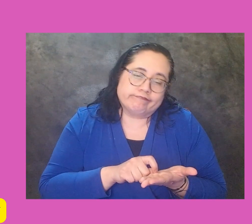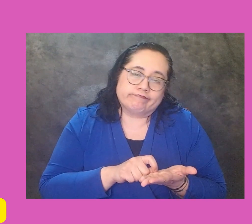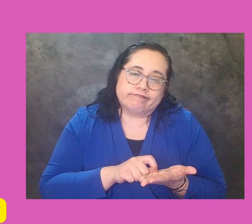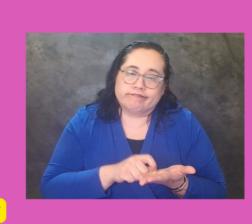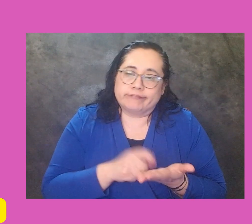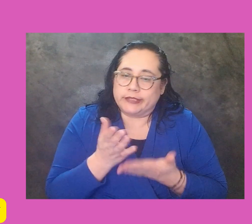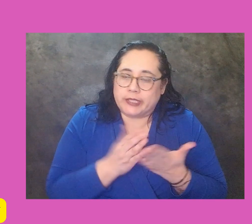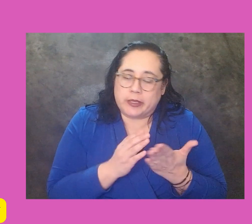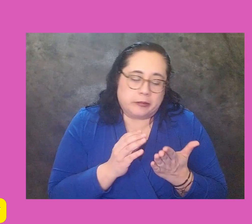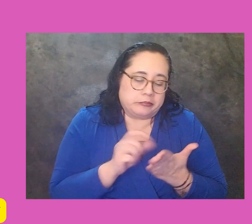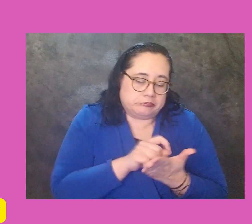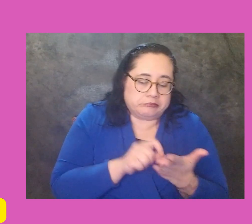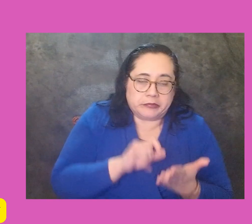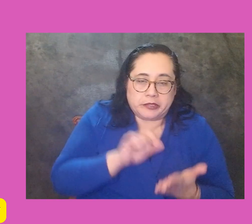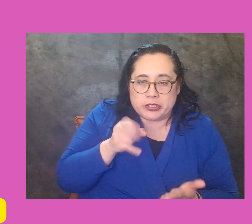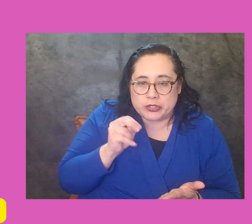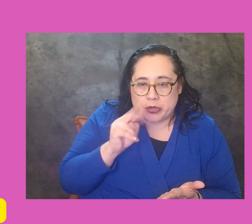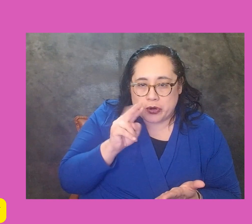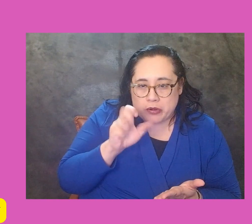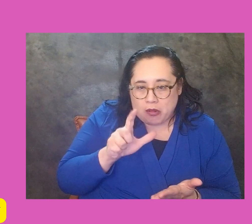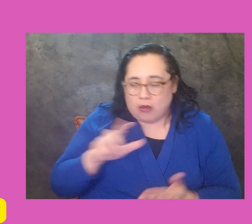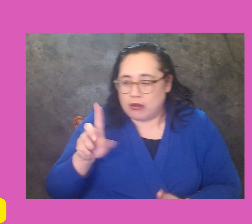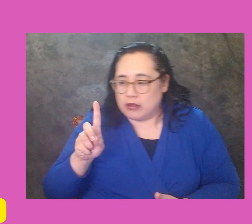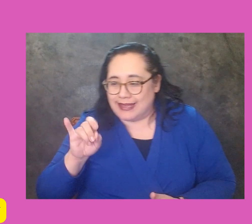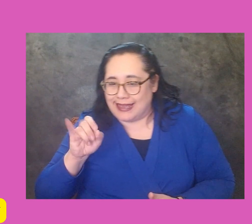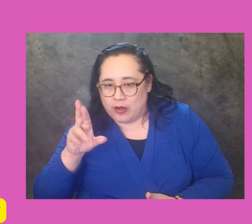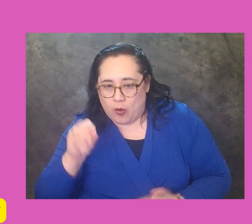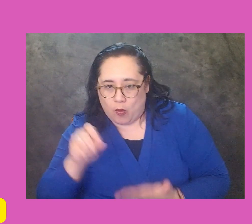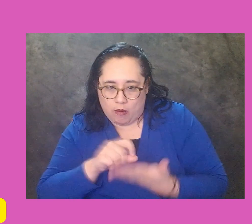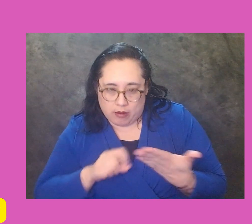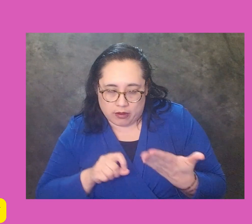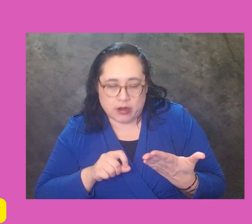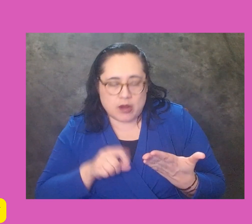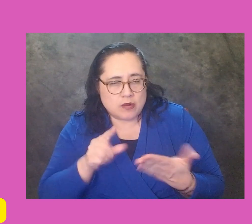entries as you go through this video.